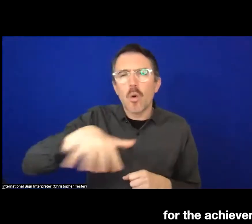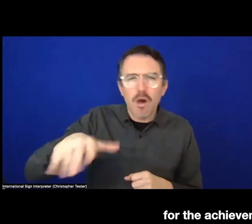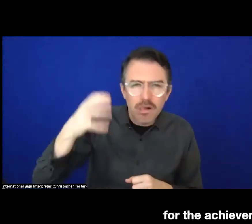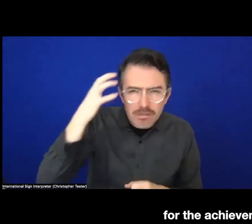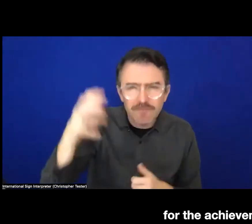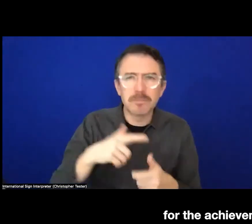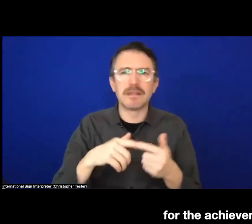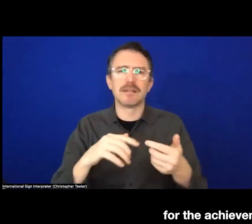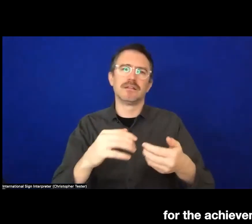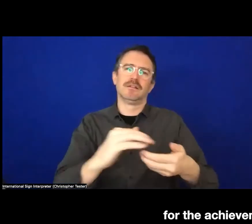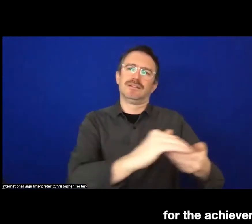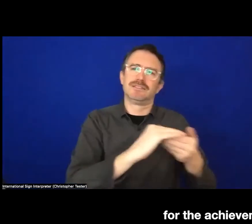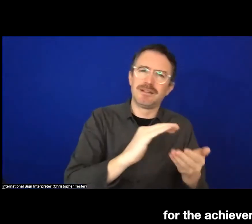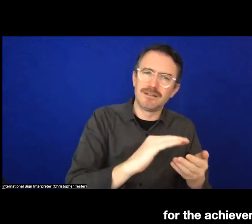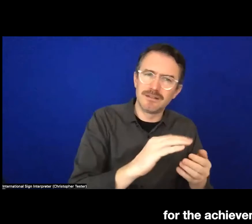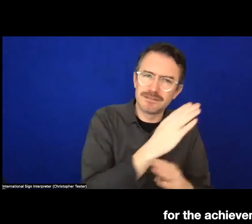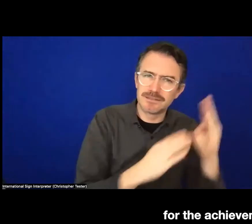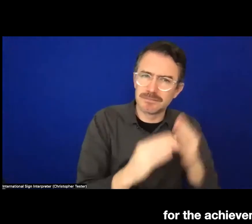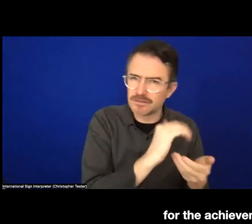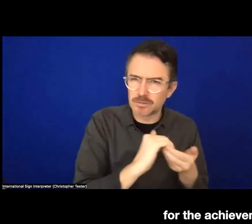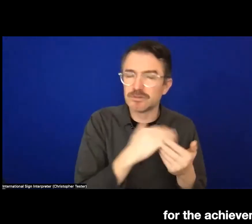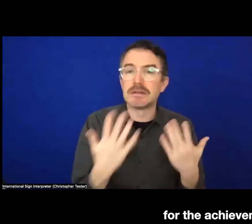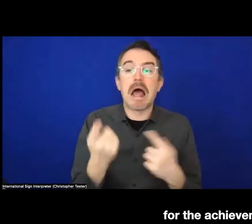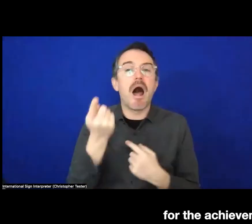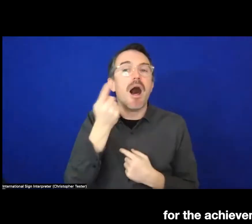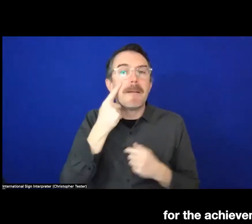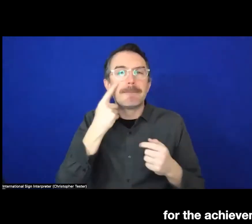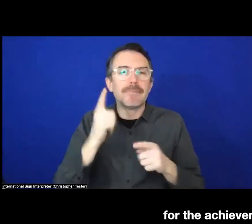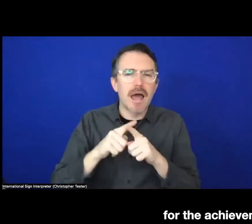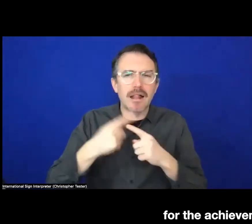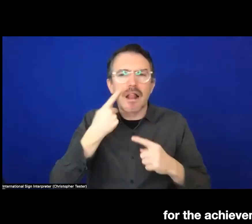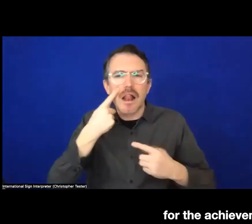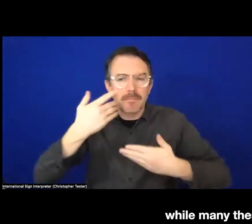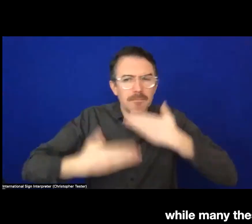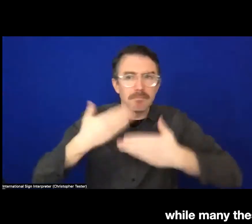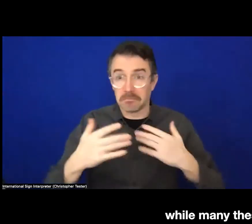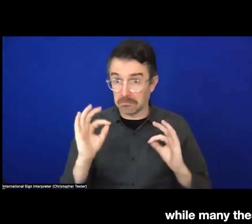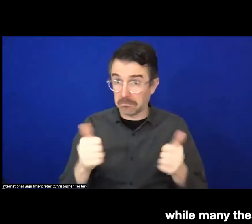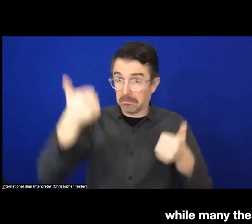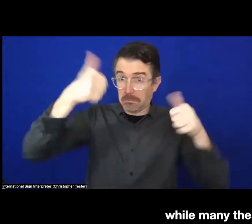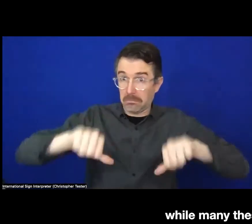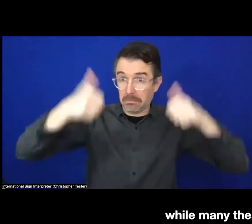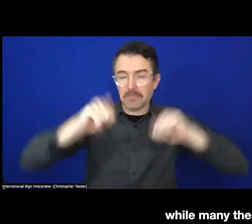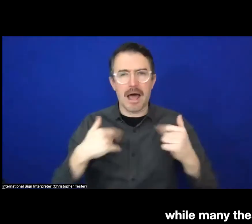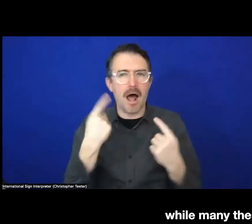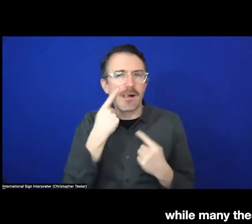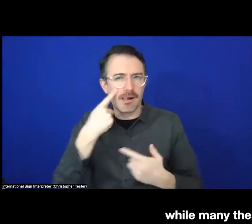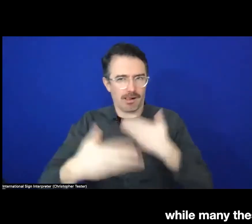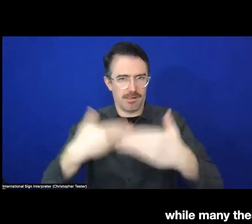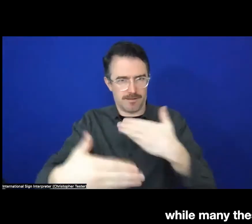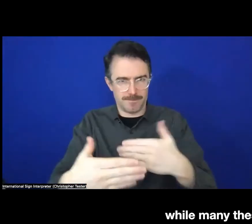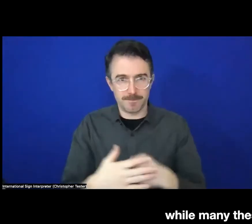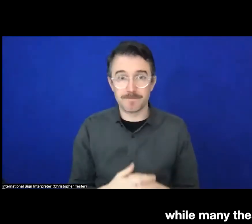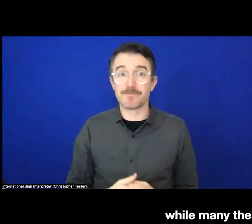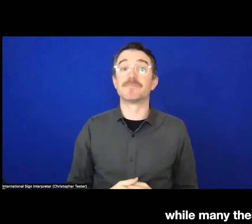of actions toward the achievement of the 2030 agenda. In fact, only 8 years left, while many SDGs